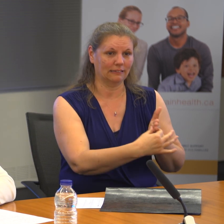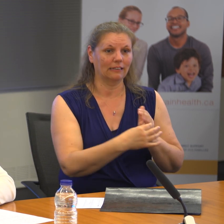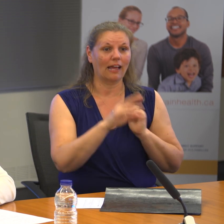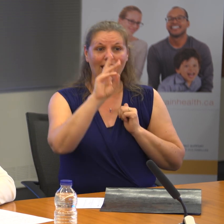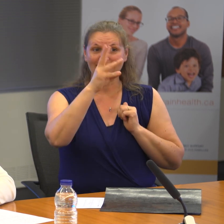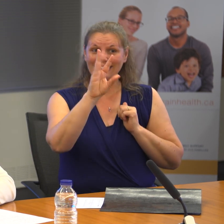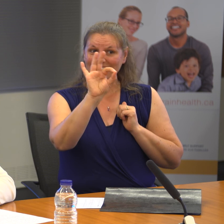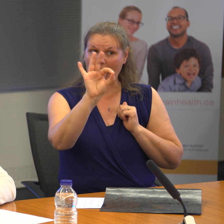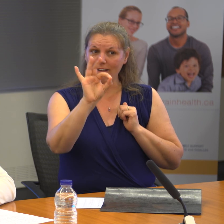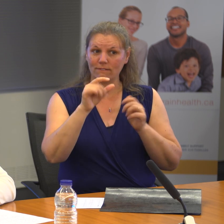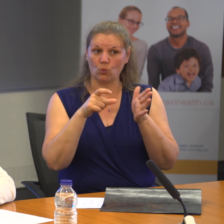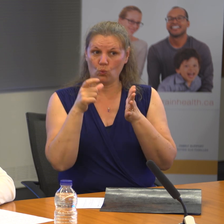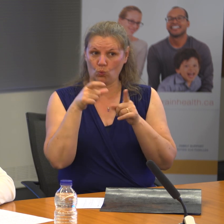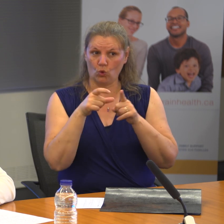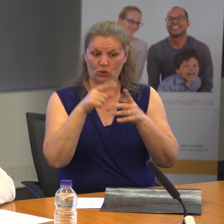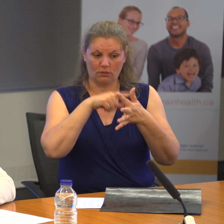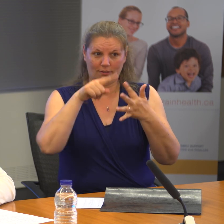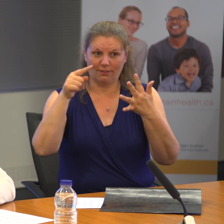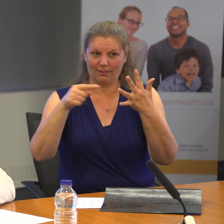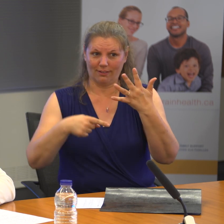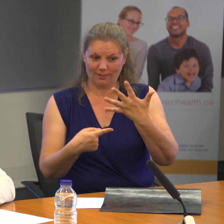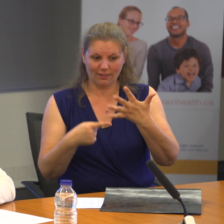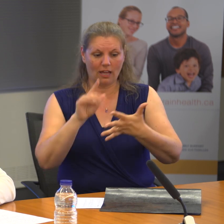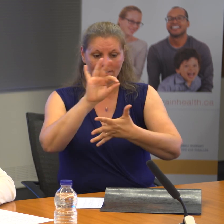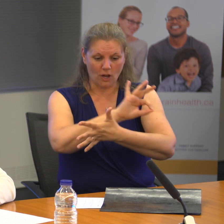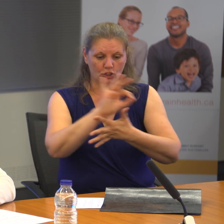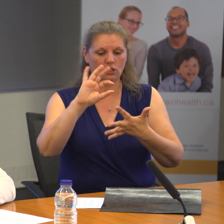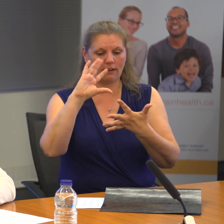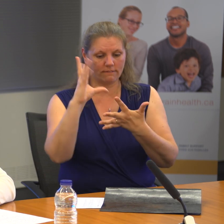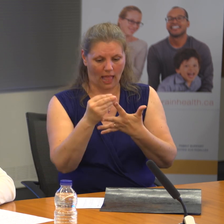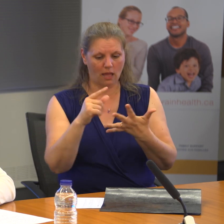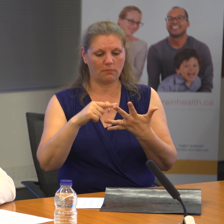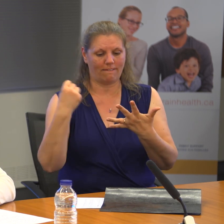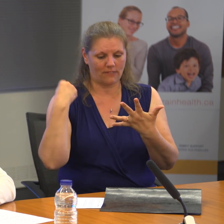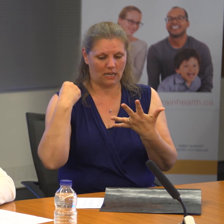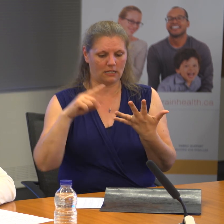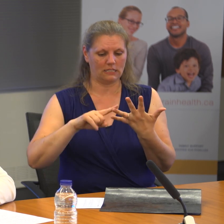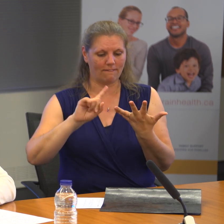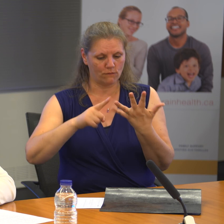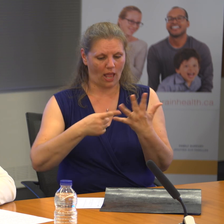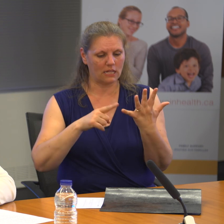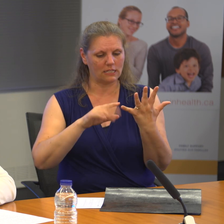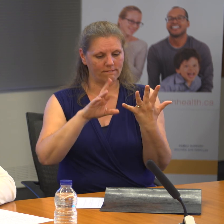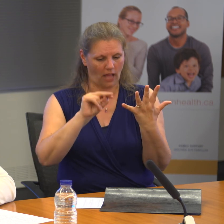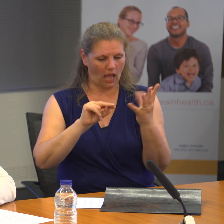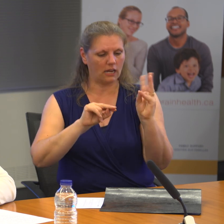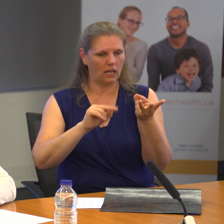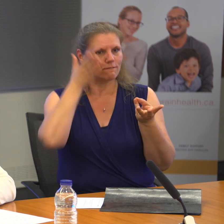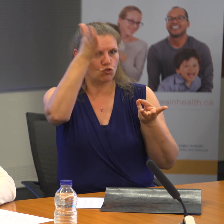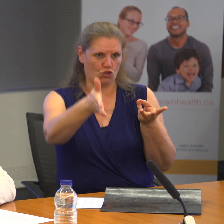words of disability: function, family, fitness, friends, fun, and